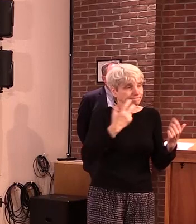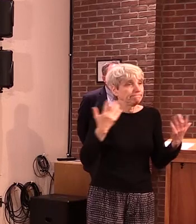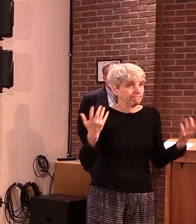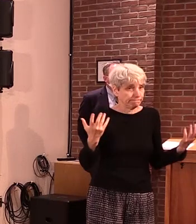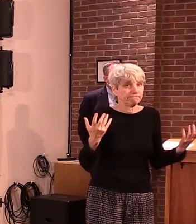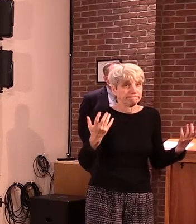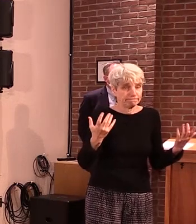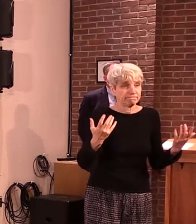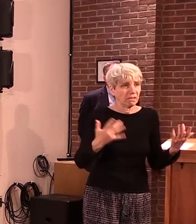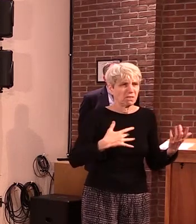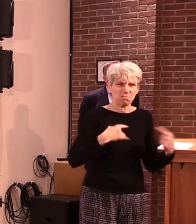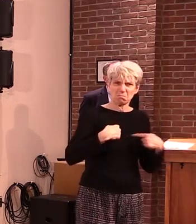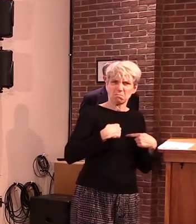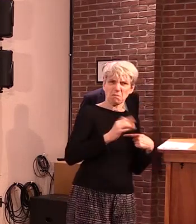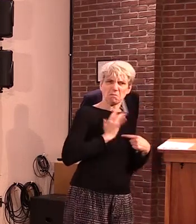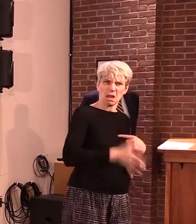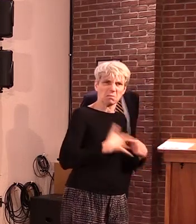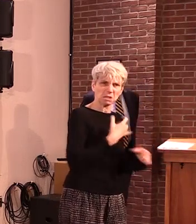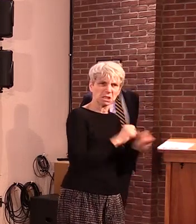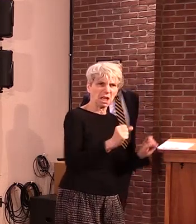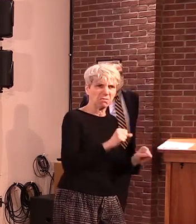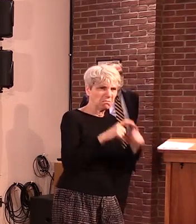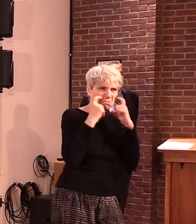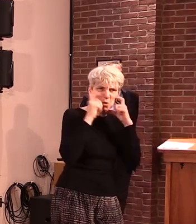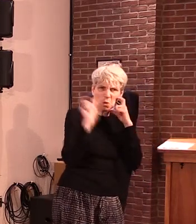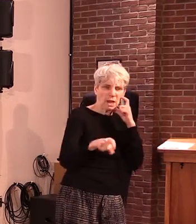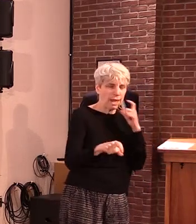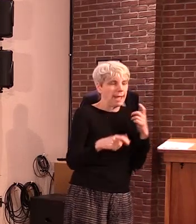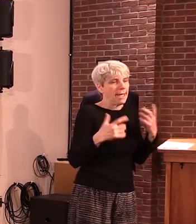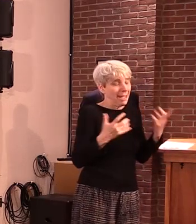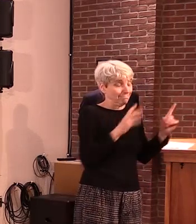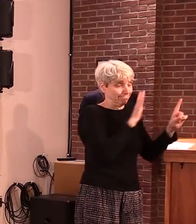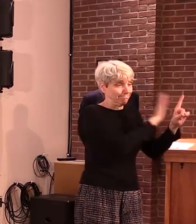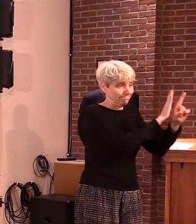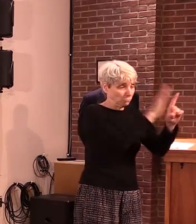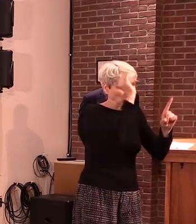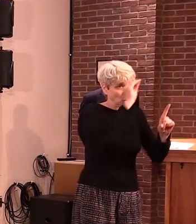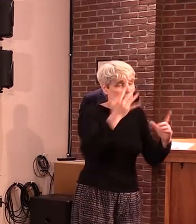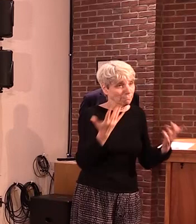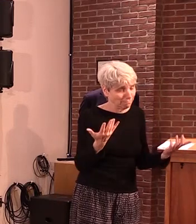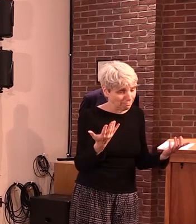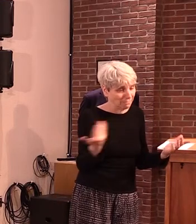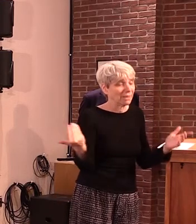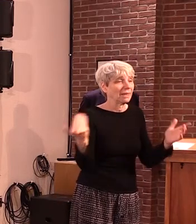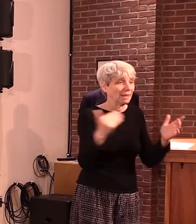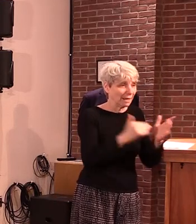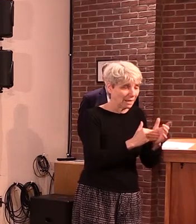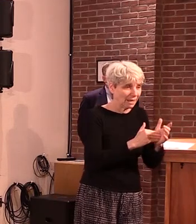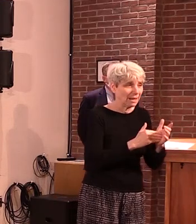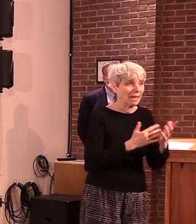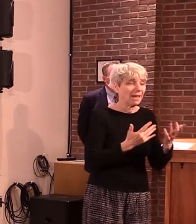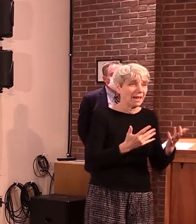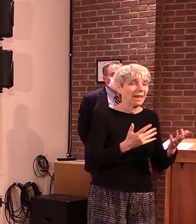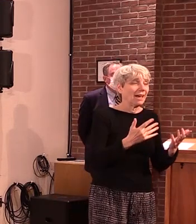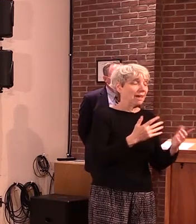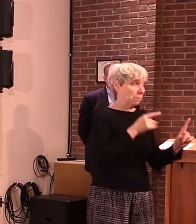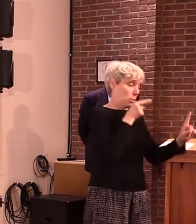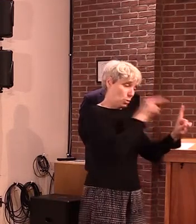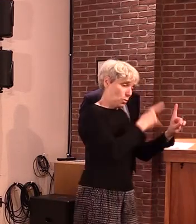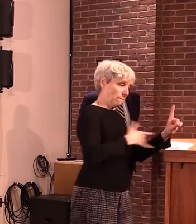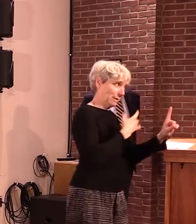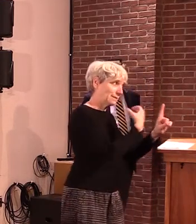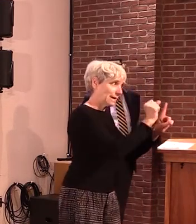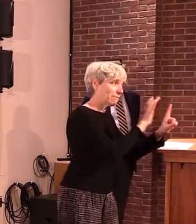they feel as though they're protected enough and they don't have to wear a mask. Well, again, I would advocate that it's altruistic. You're